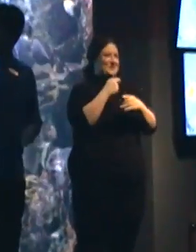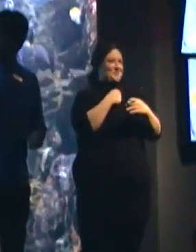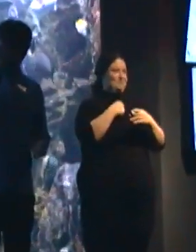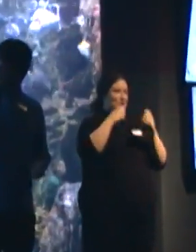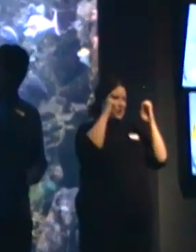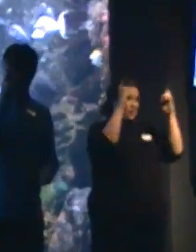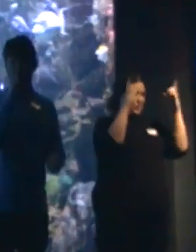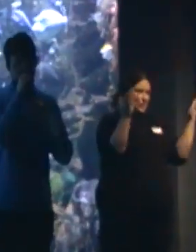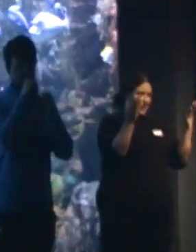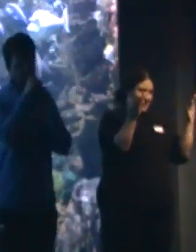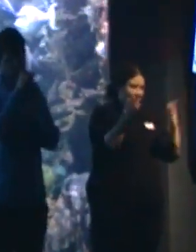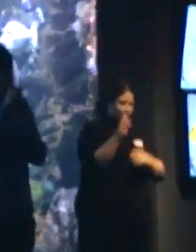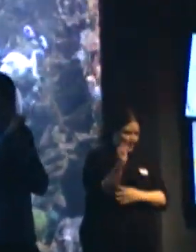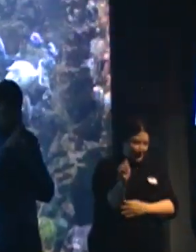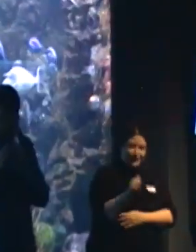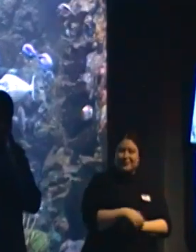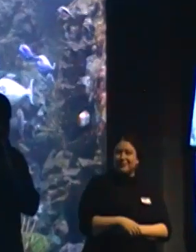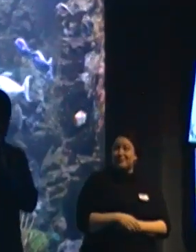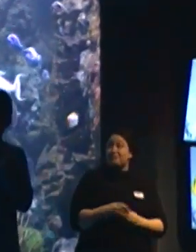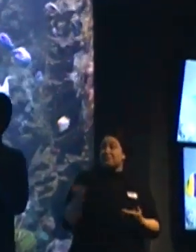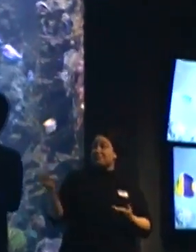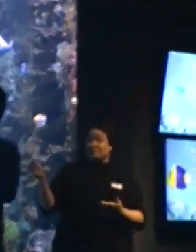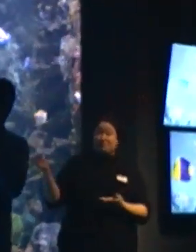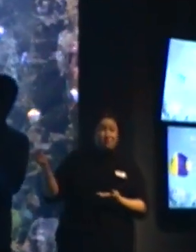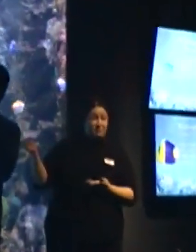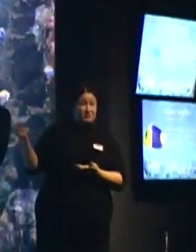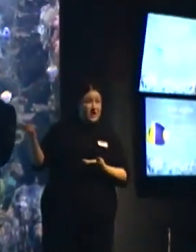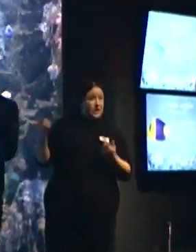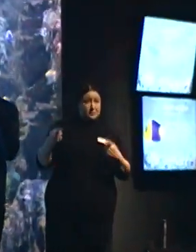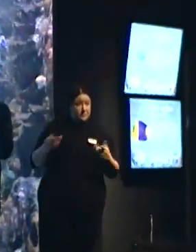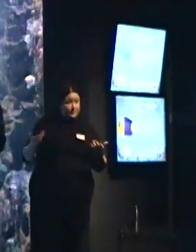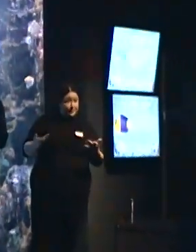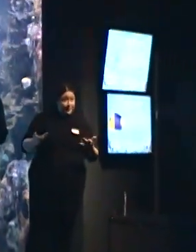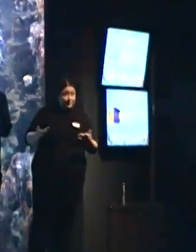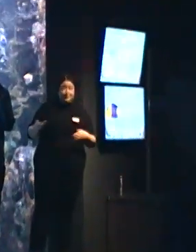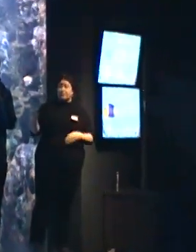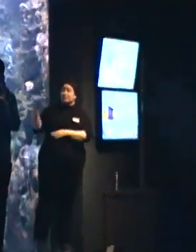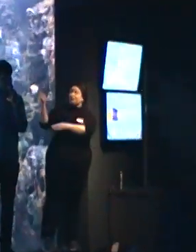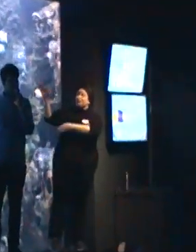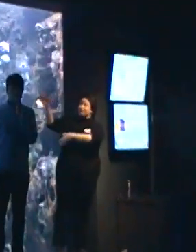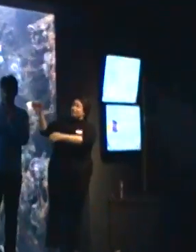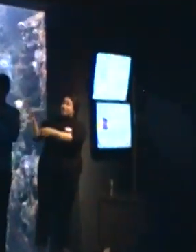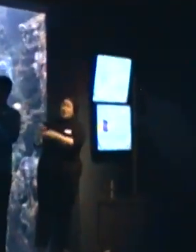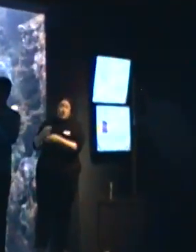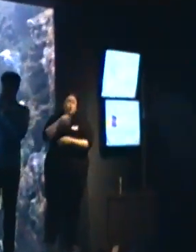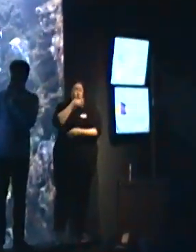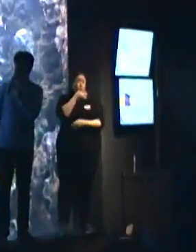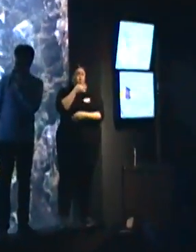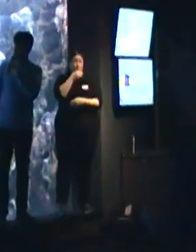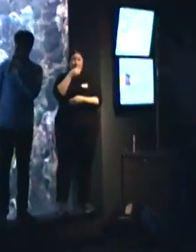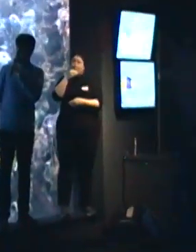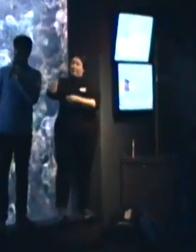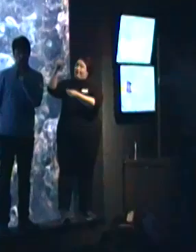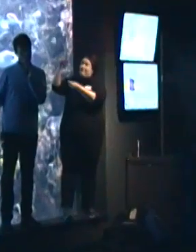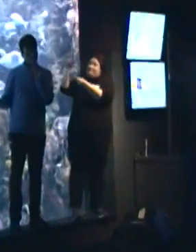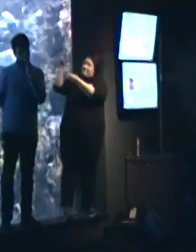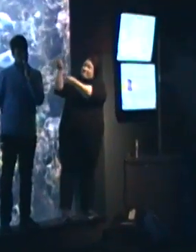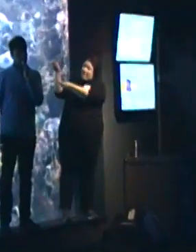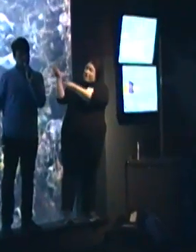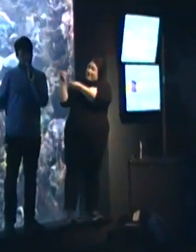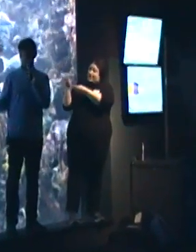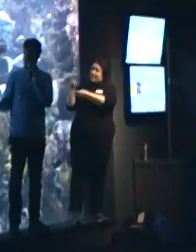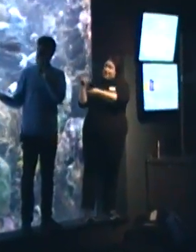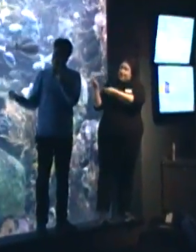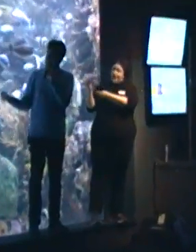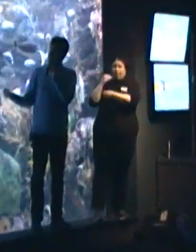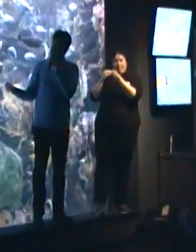This feed, it's basically what's going to happen is these fish are going to be fed very shortly, and I'm going to provide some commentary for you folks while that's